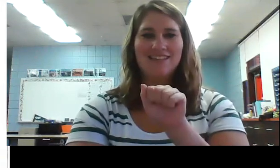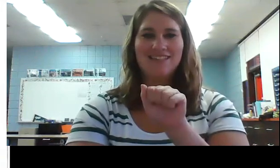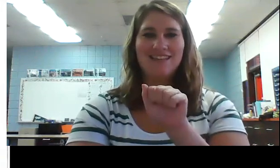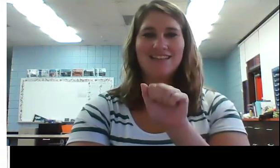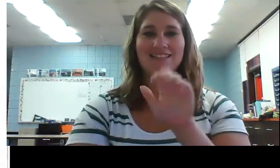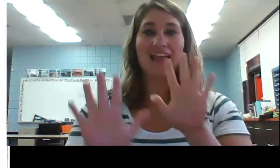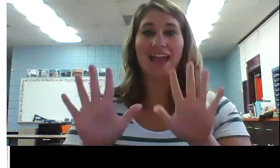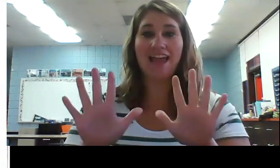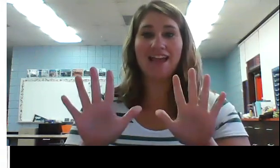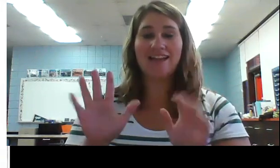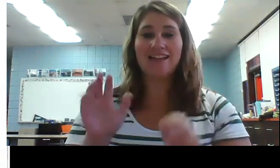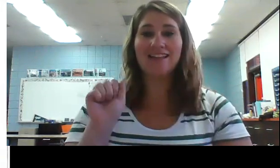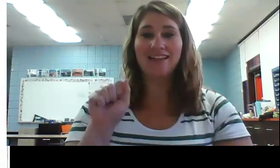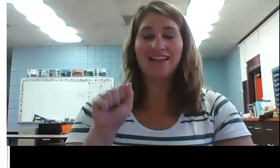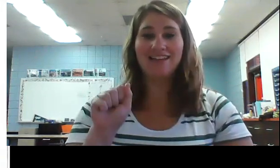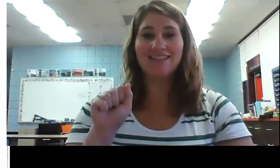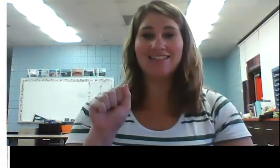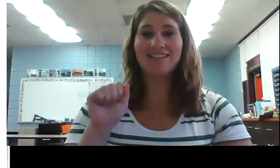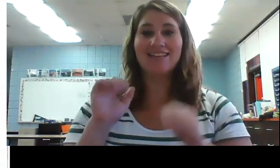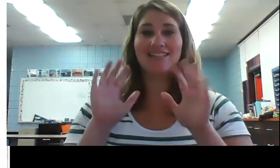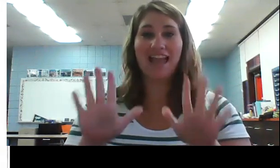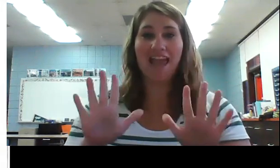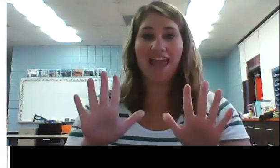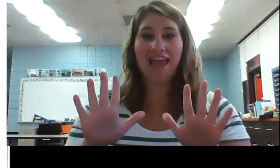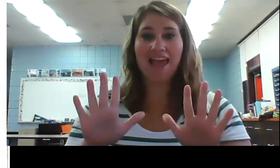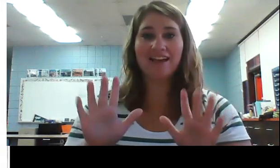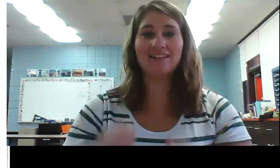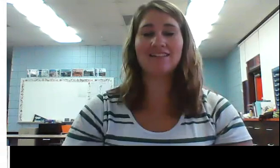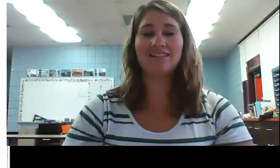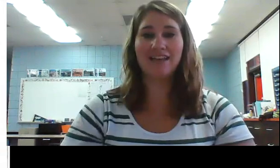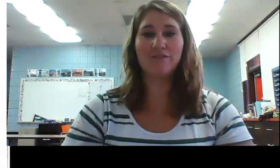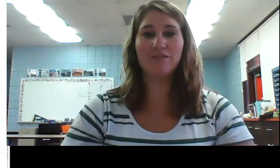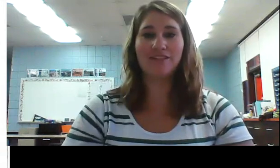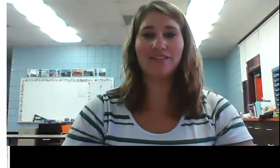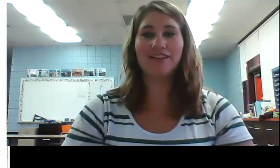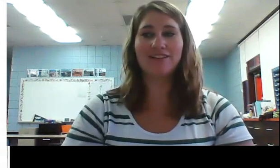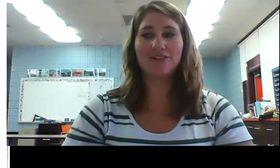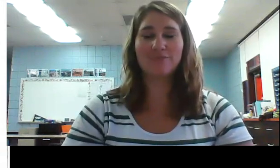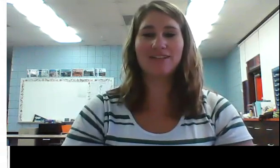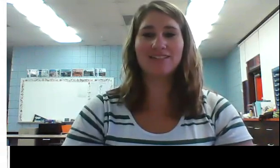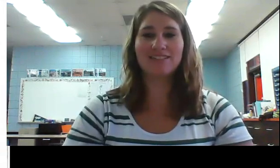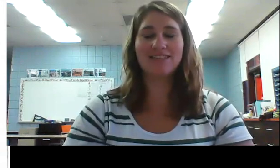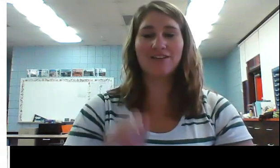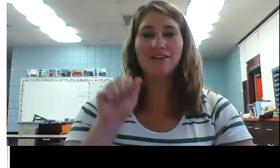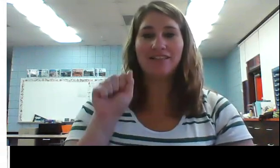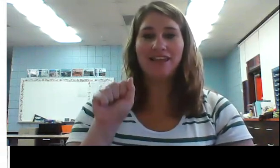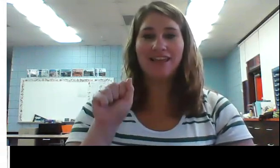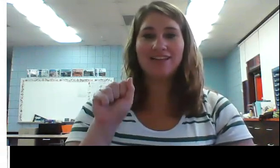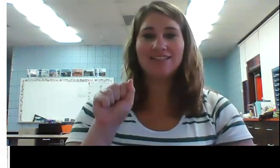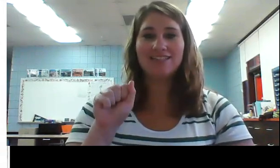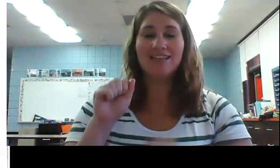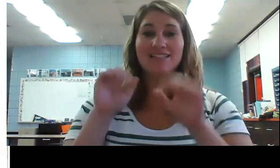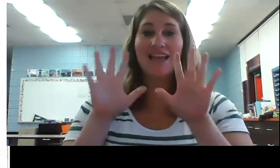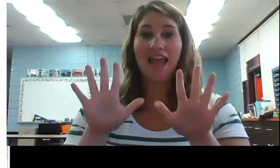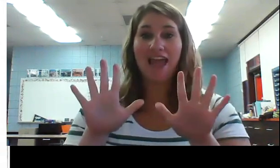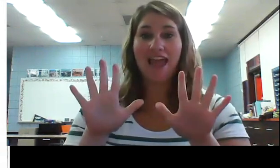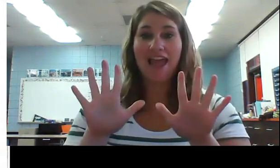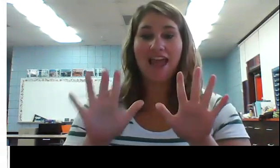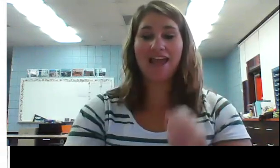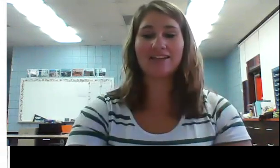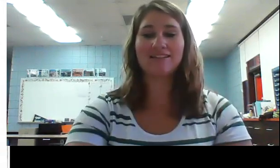The A says, the A says, every letter makes a sound. The A